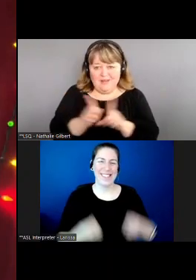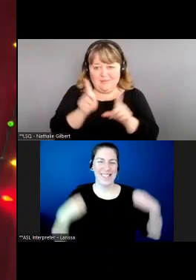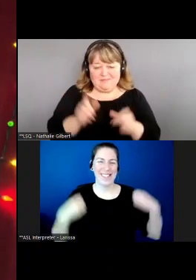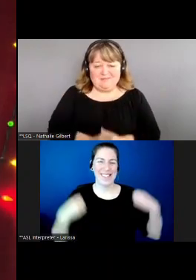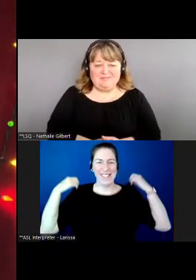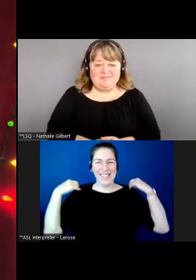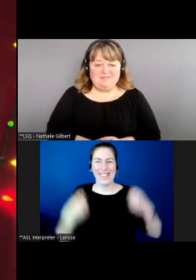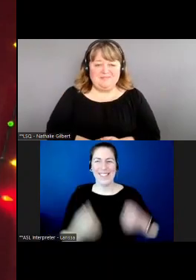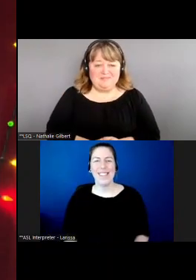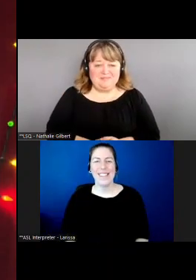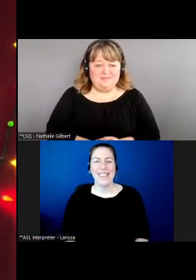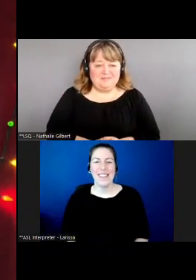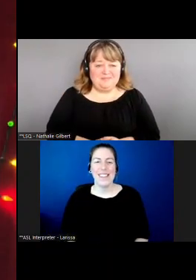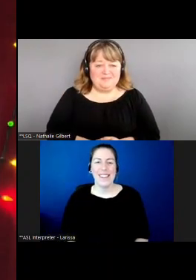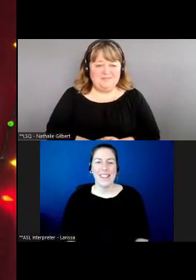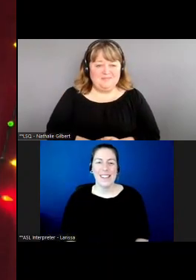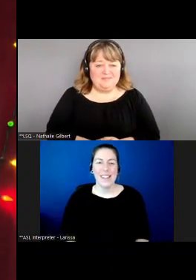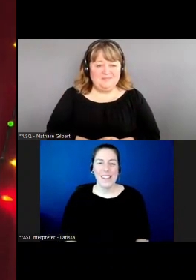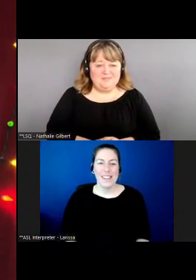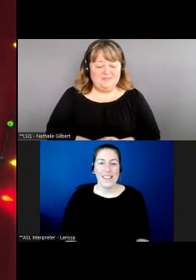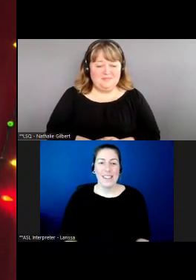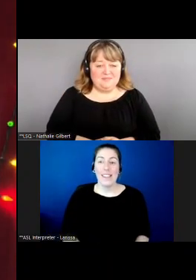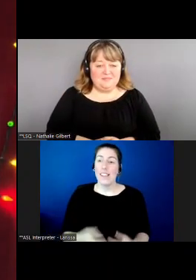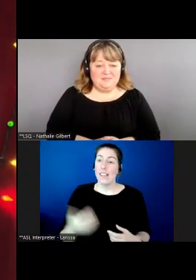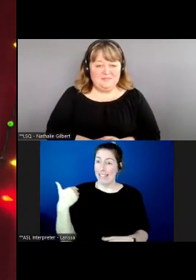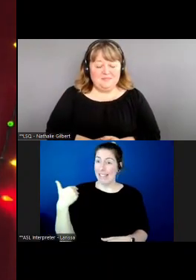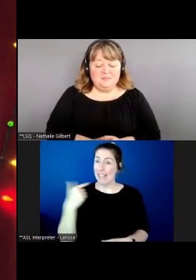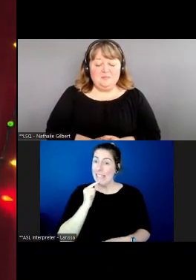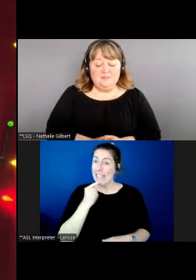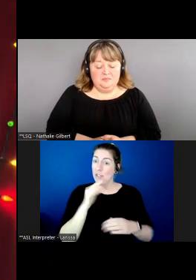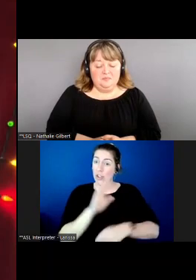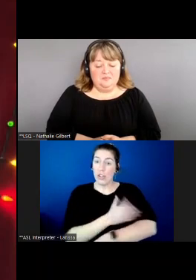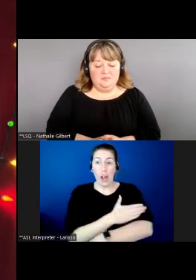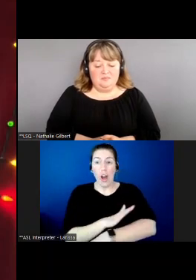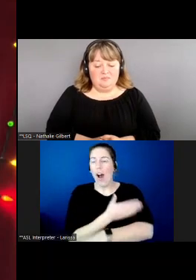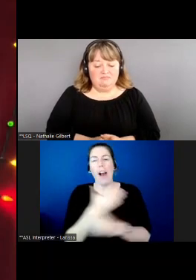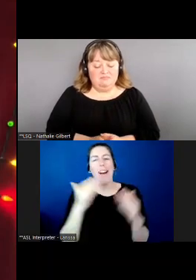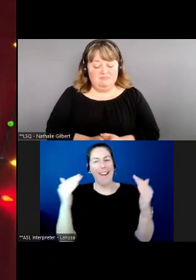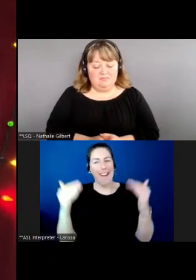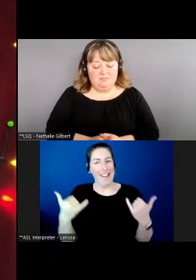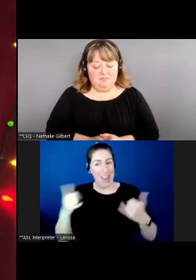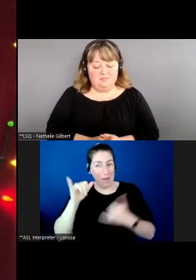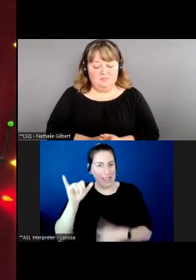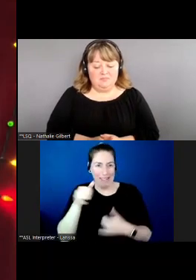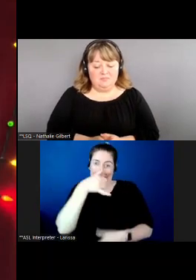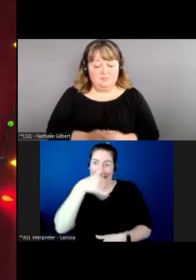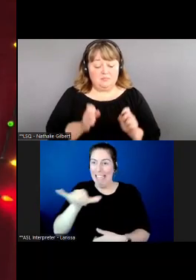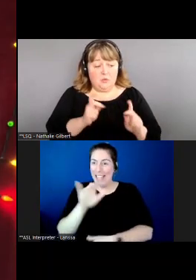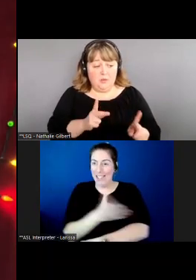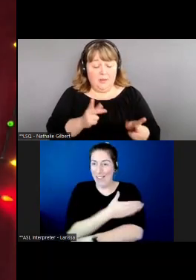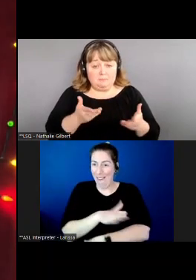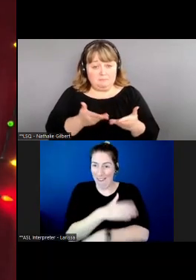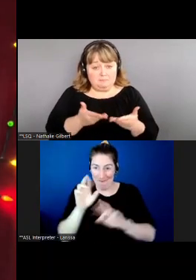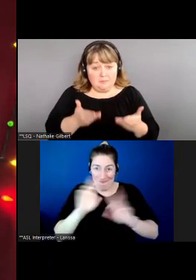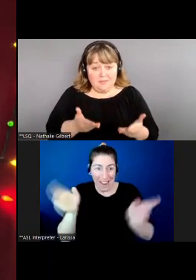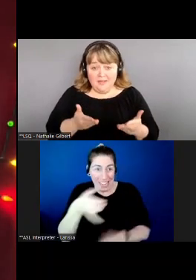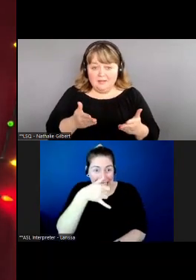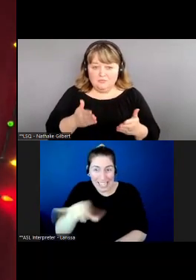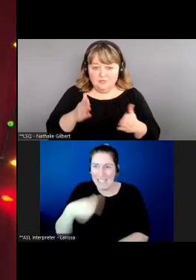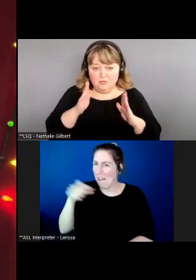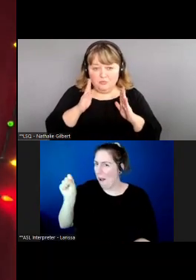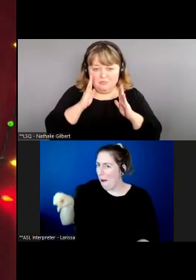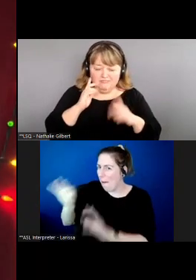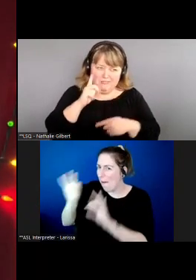All right. Well, that might sound like kind of a serious song, but we also really like to be silly. You want to do a silly song? Yes, please. Okay, let's